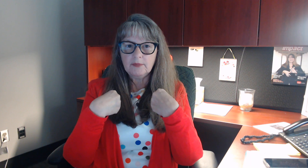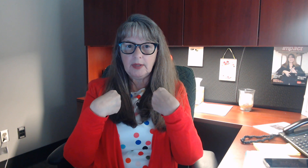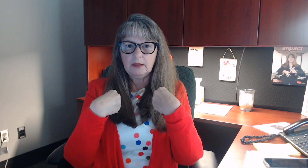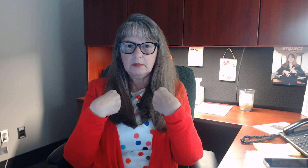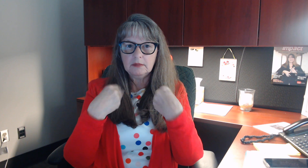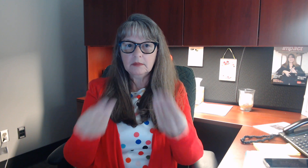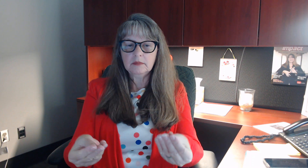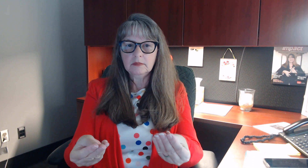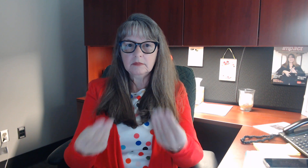me.